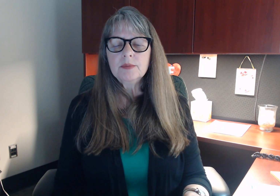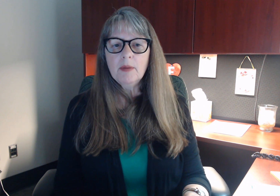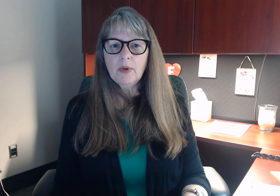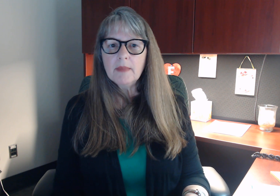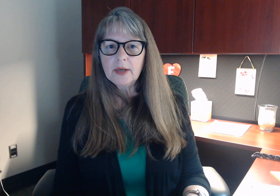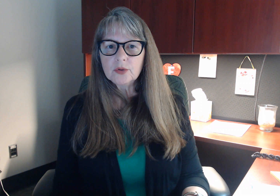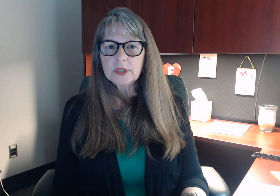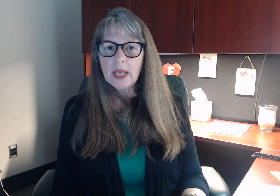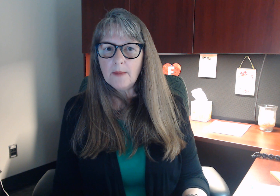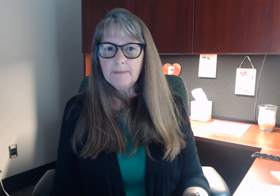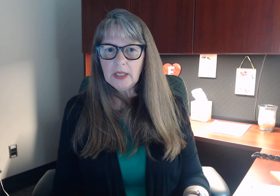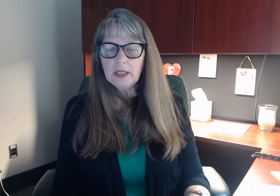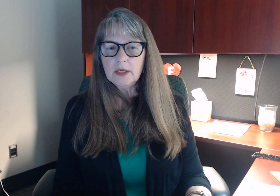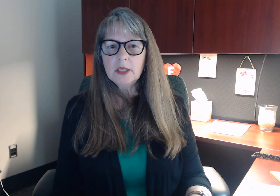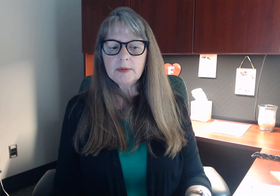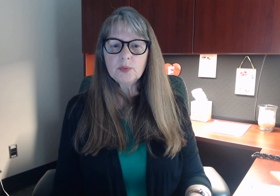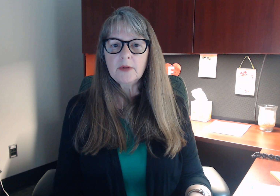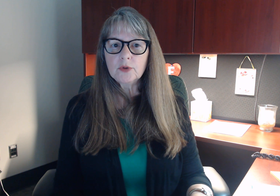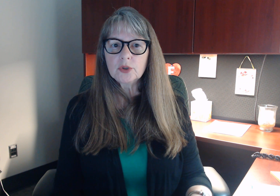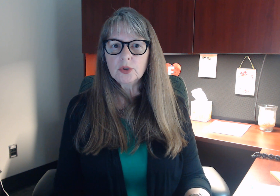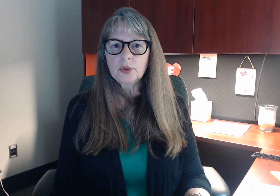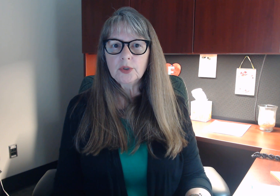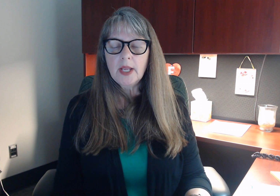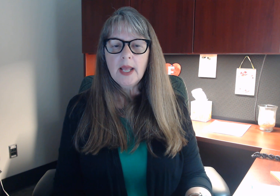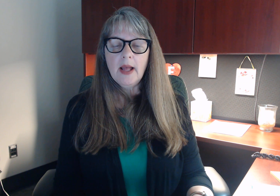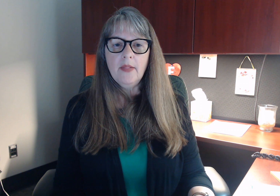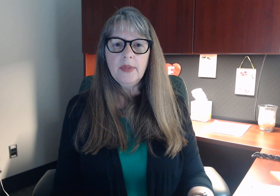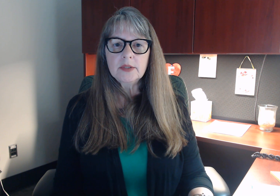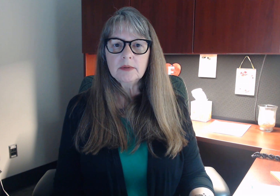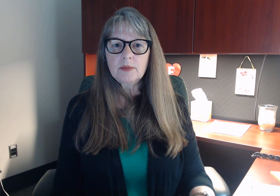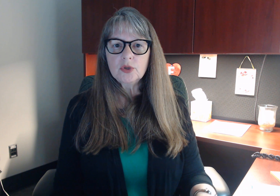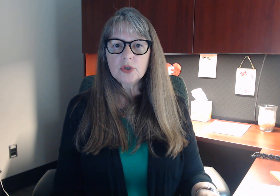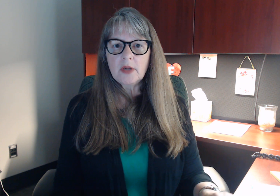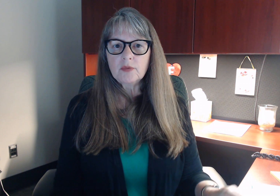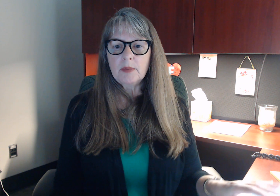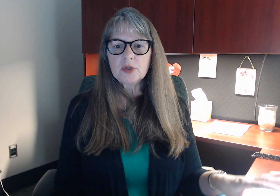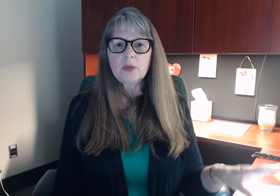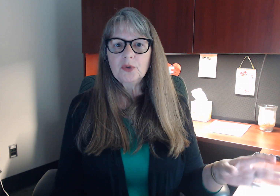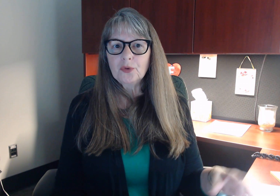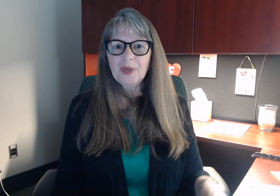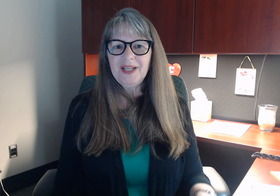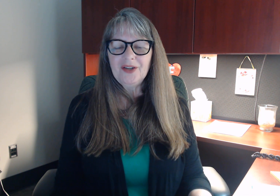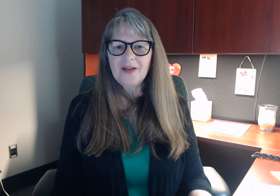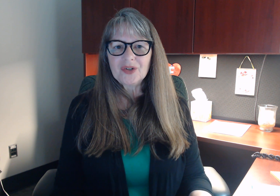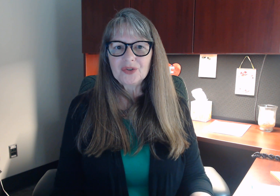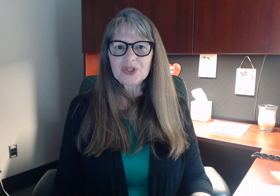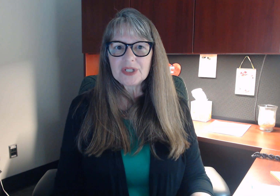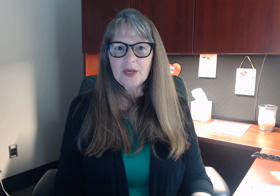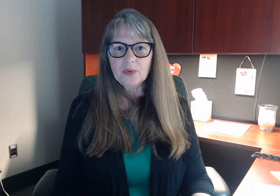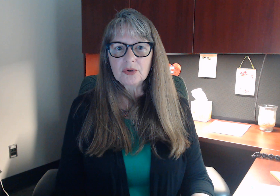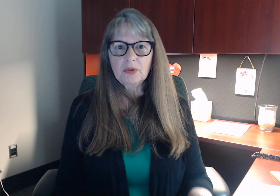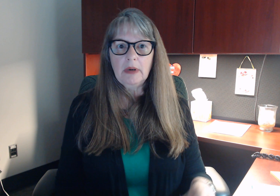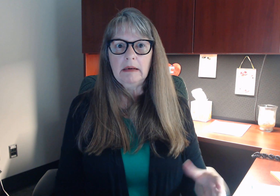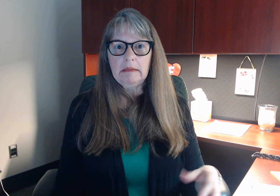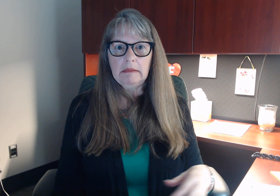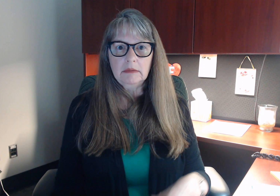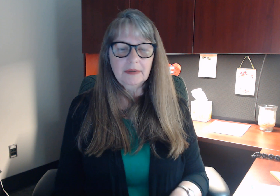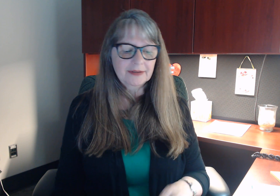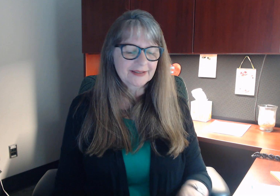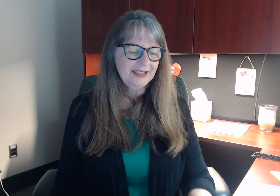memory minders to help me, especially when I first learned. And then sometimes you just have to remember, just like when you're reading, you have to learn just sight words. You're going, I don't know, you know